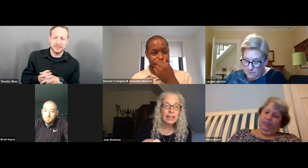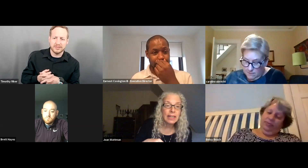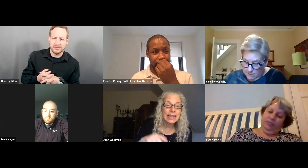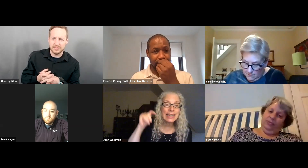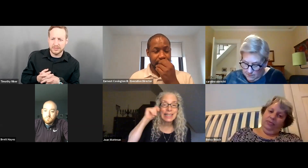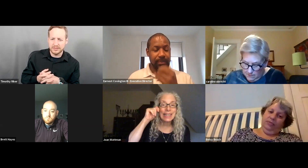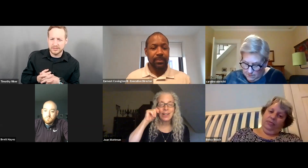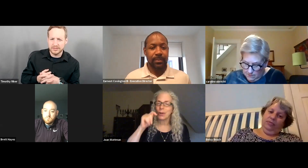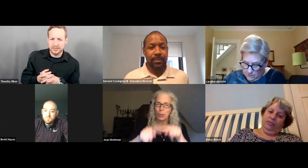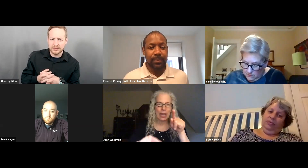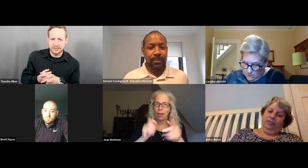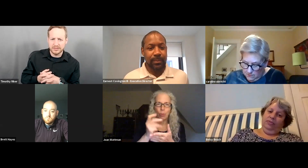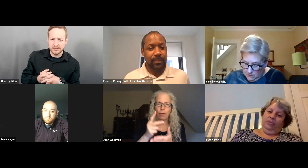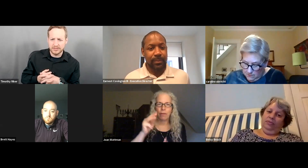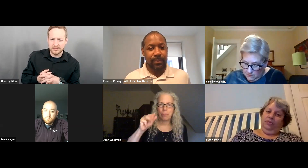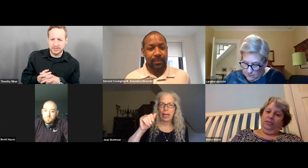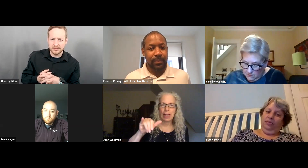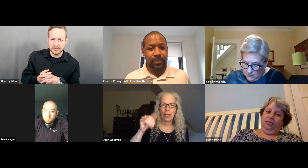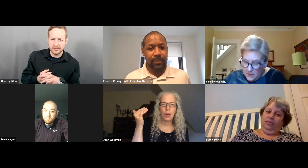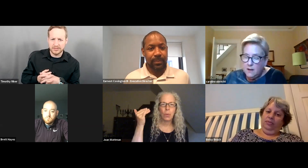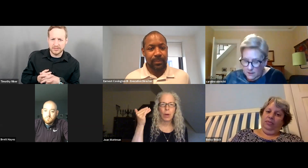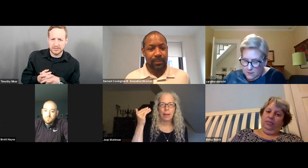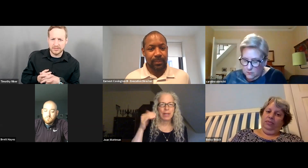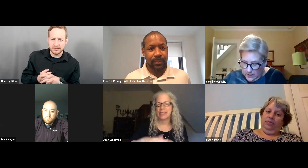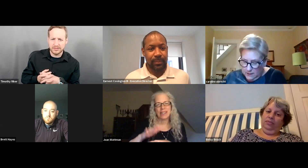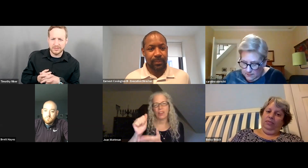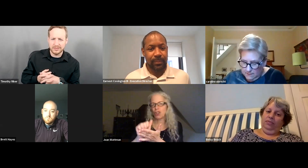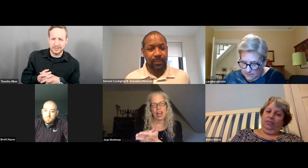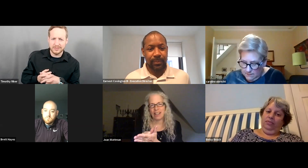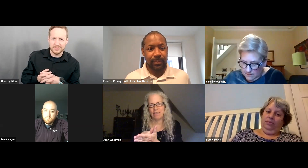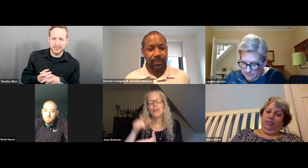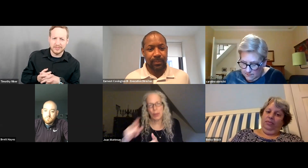We can't approve May because that wasn't on the agenda.